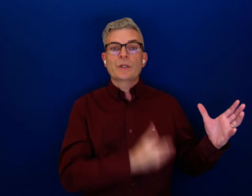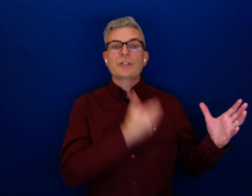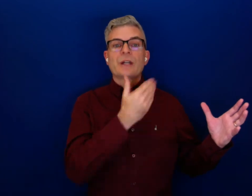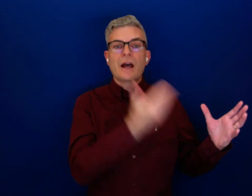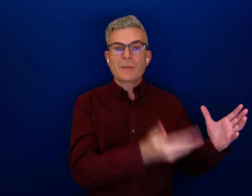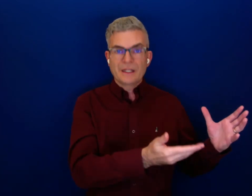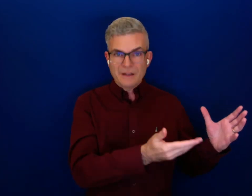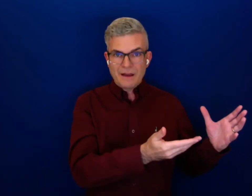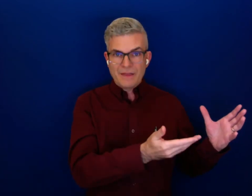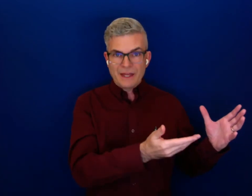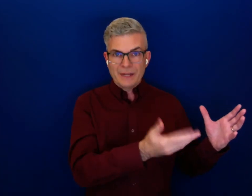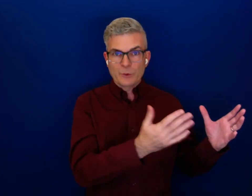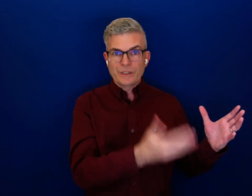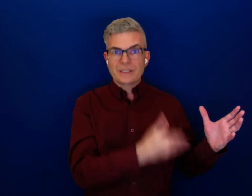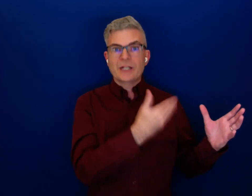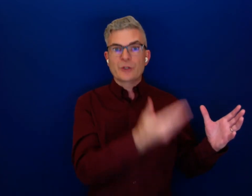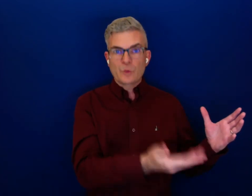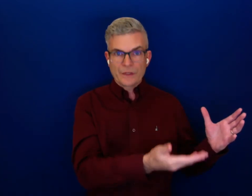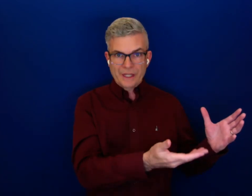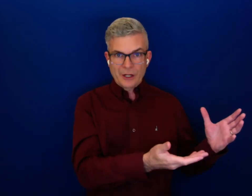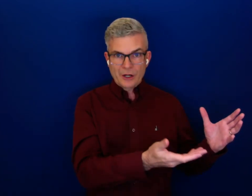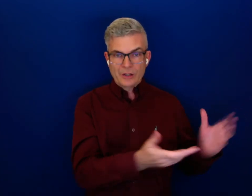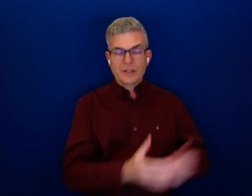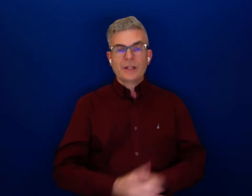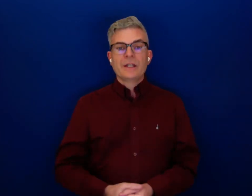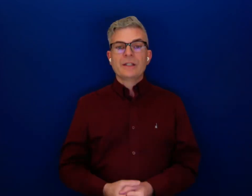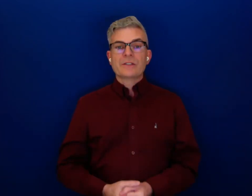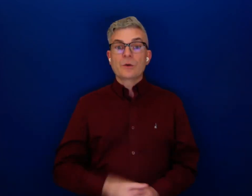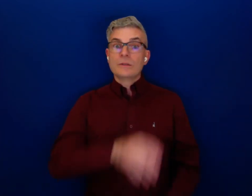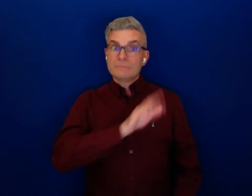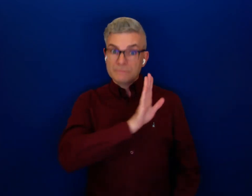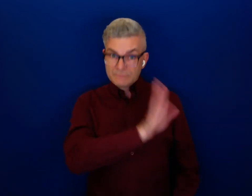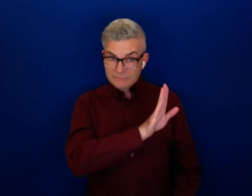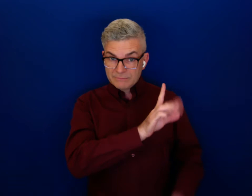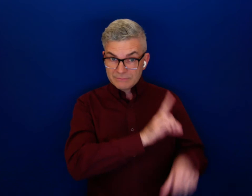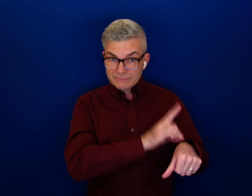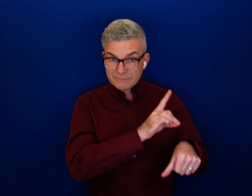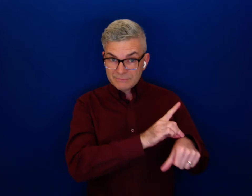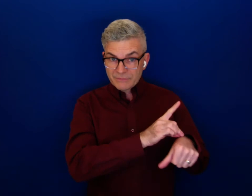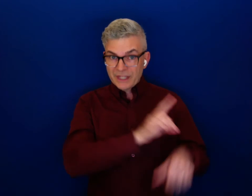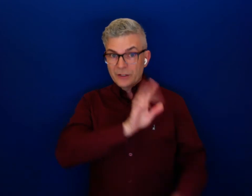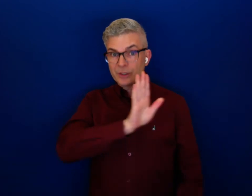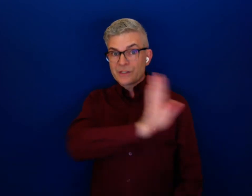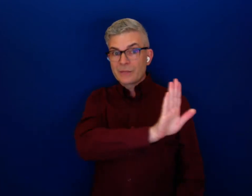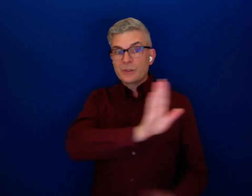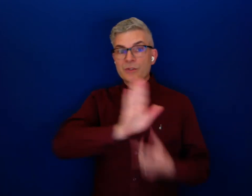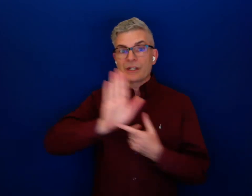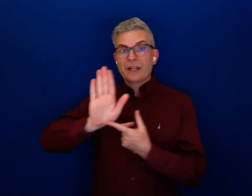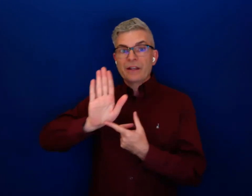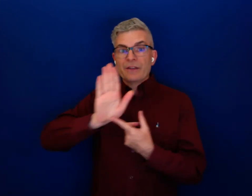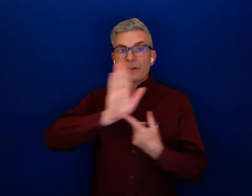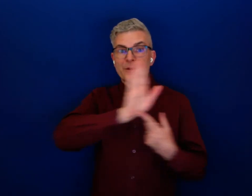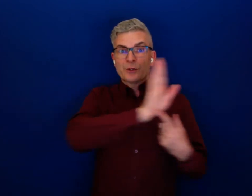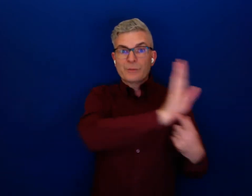to comment on that. I'm going to tell you what they are. So, and notice I'm using the third